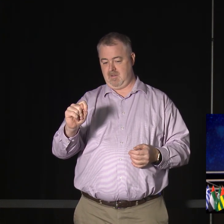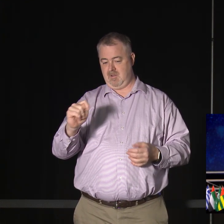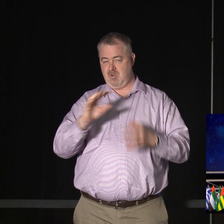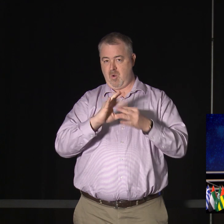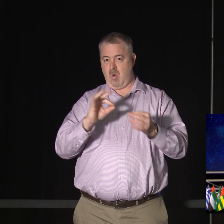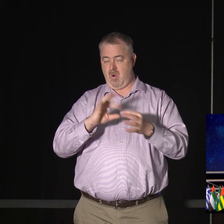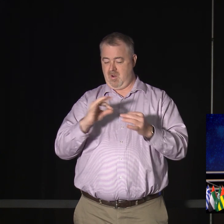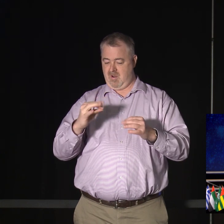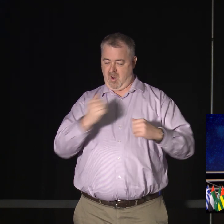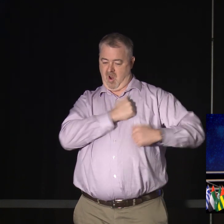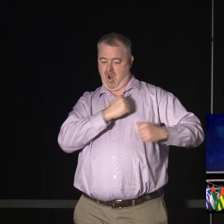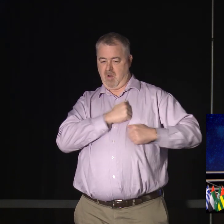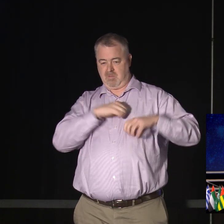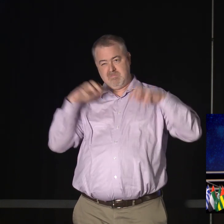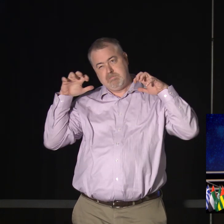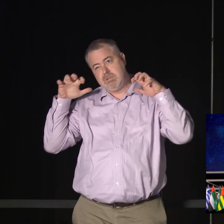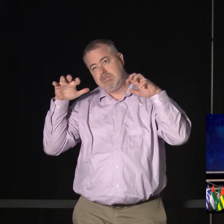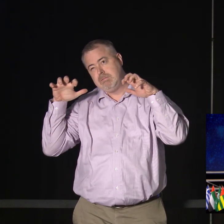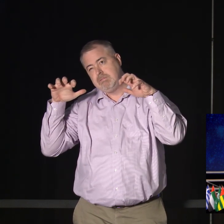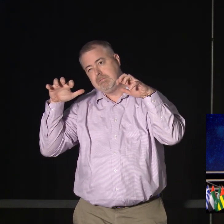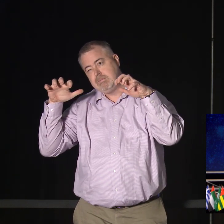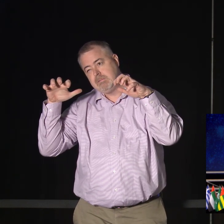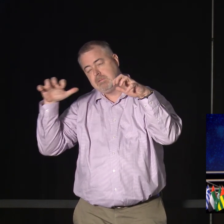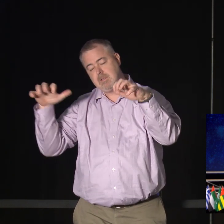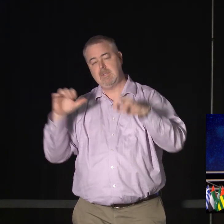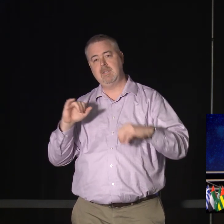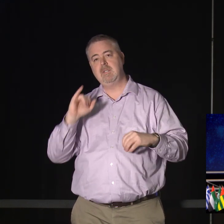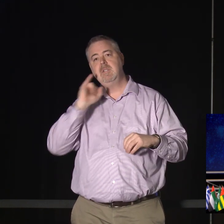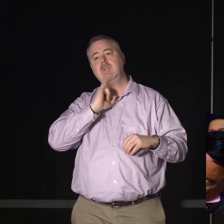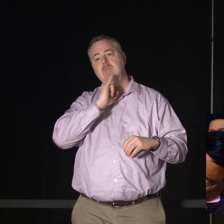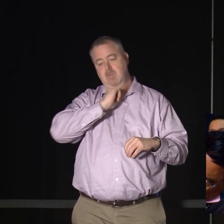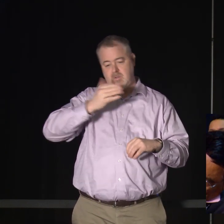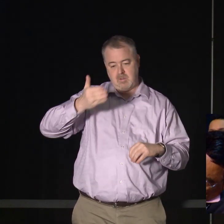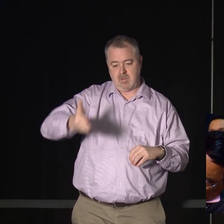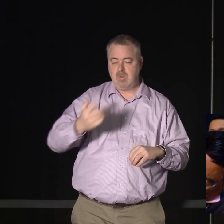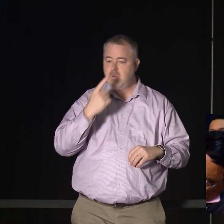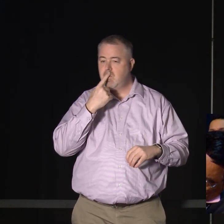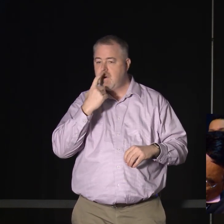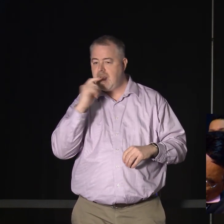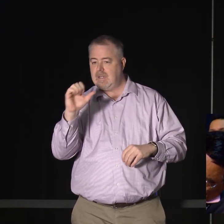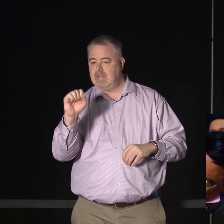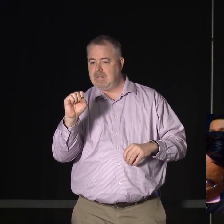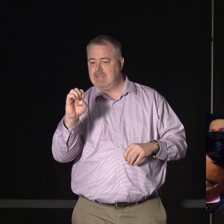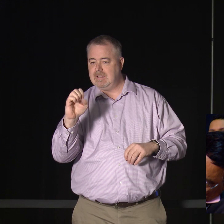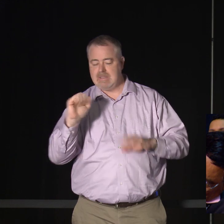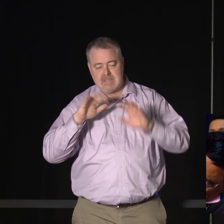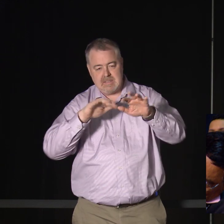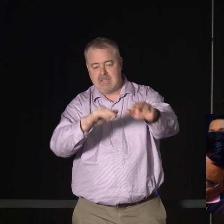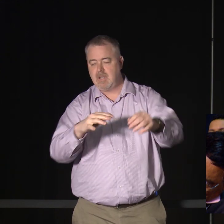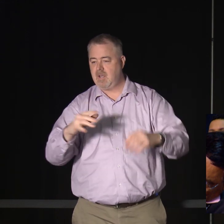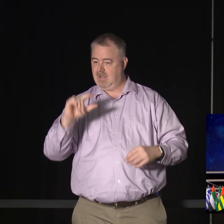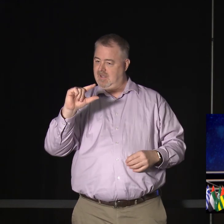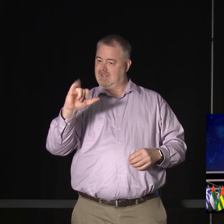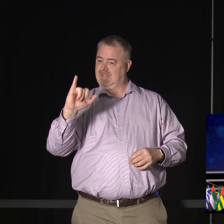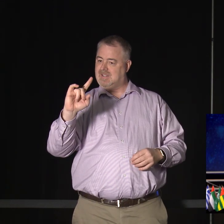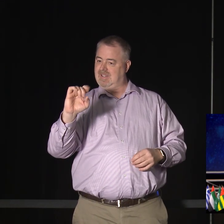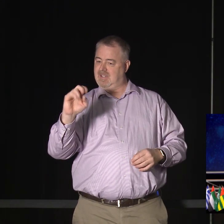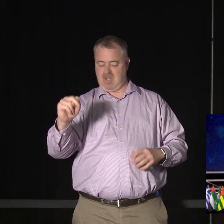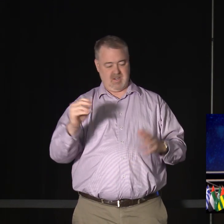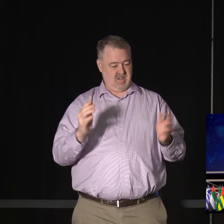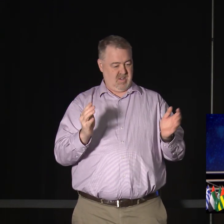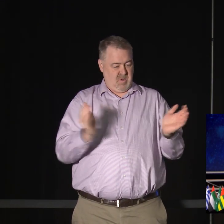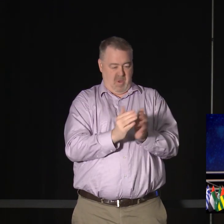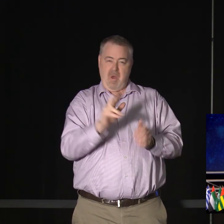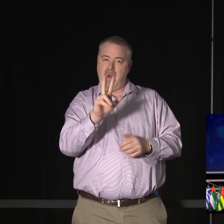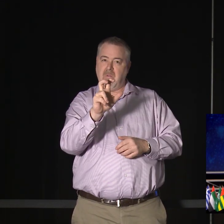foes that he was facing, Israel at the Red Sea, Gideon with 300 men. Over and over